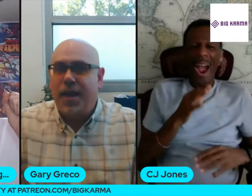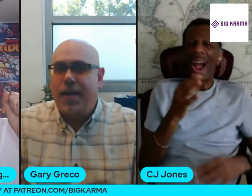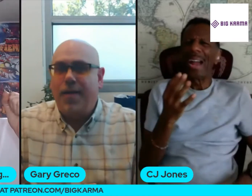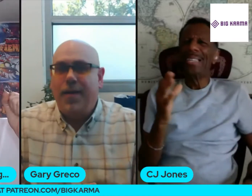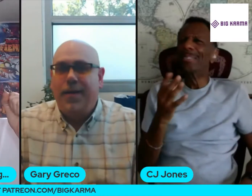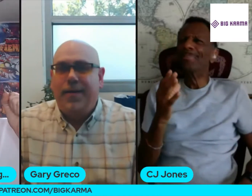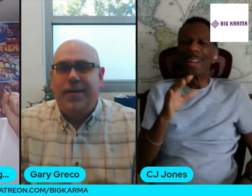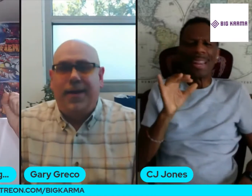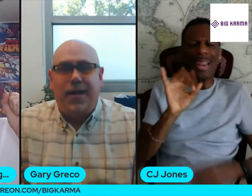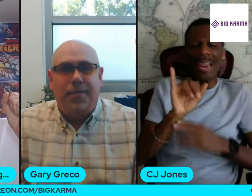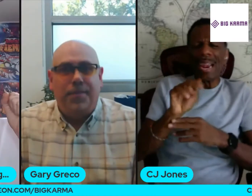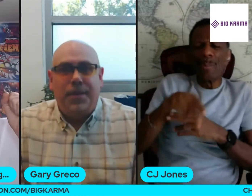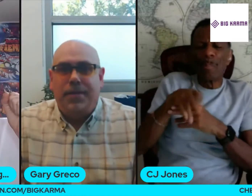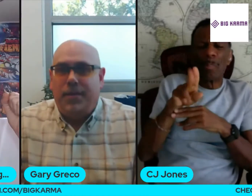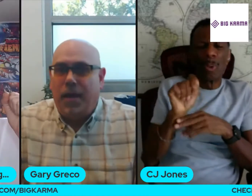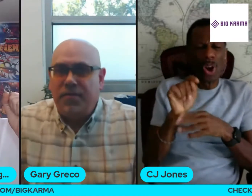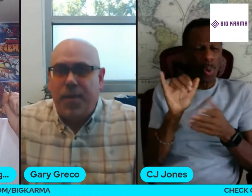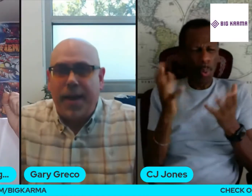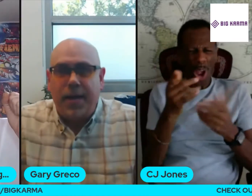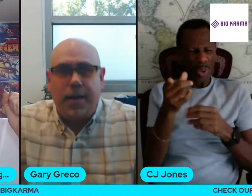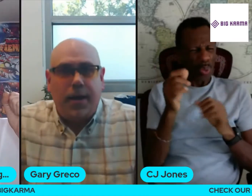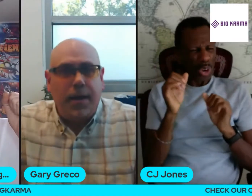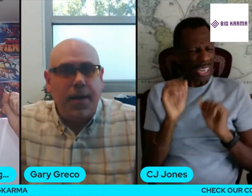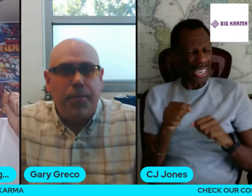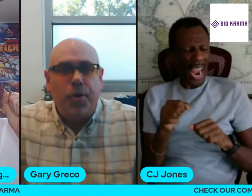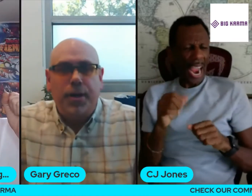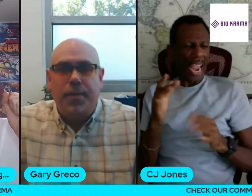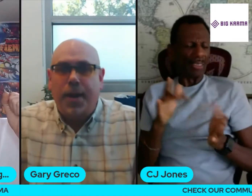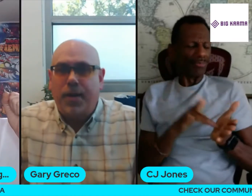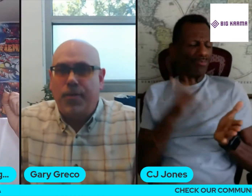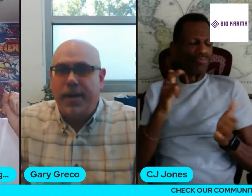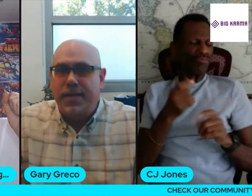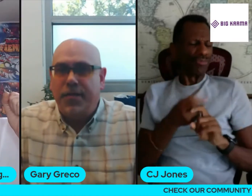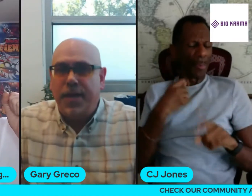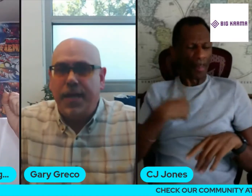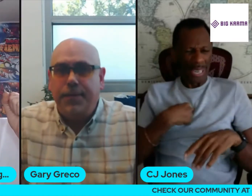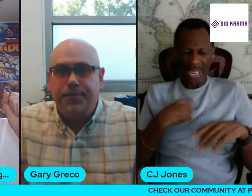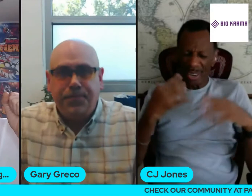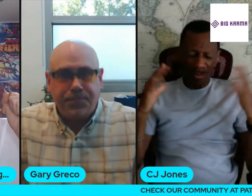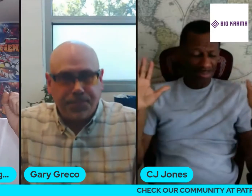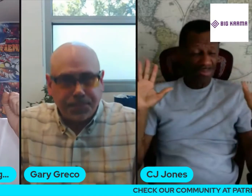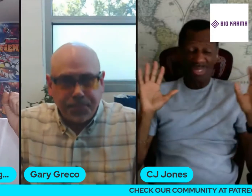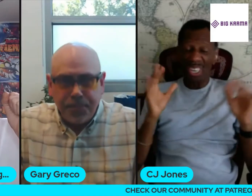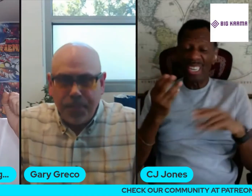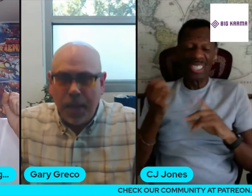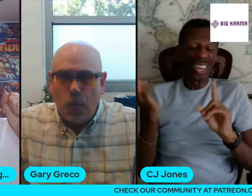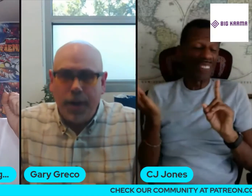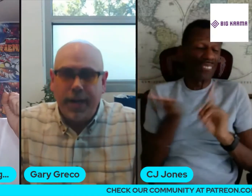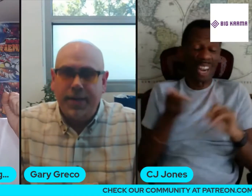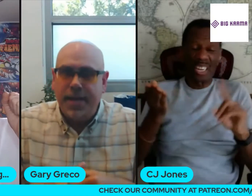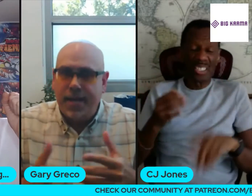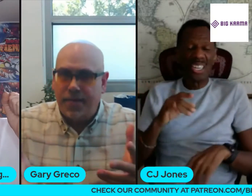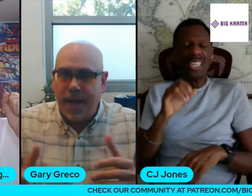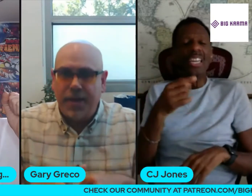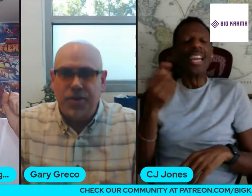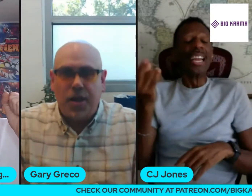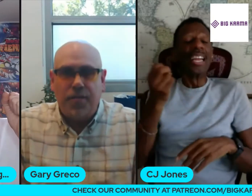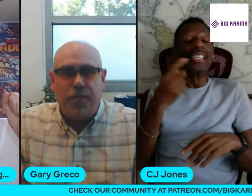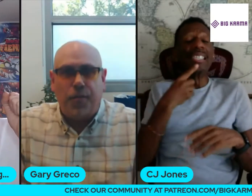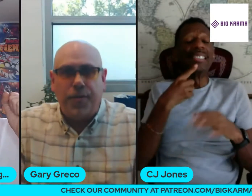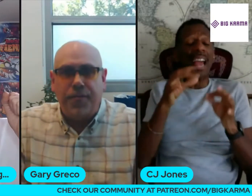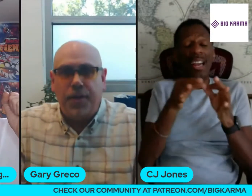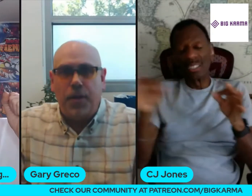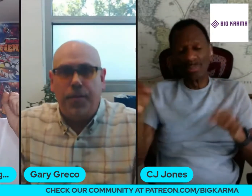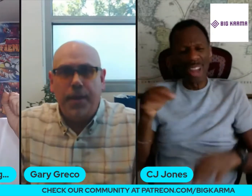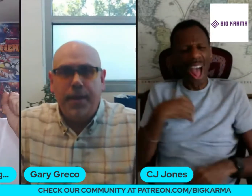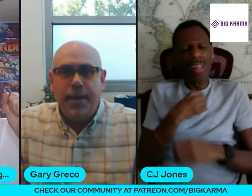motivation's there. Loves my input and my creativity and what he can take advantage of